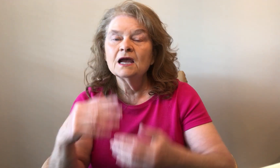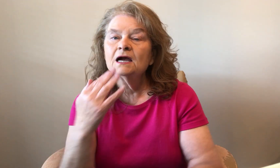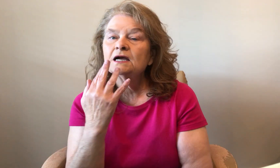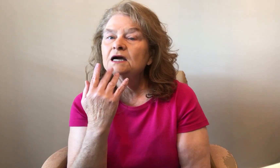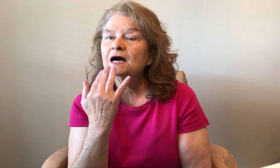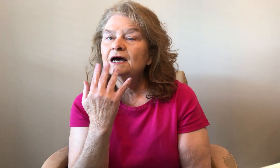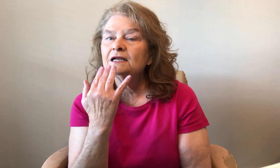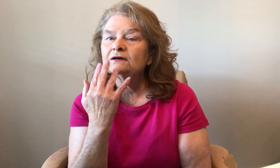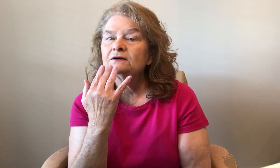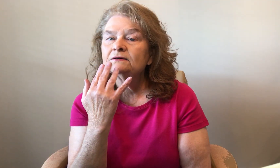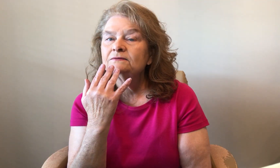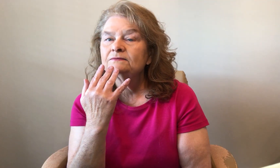Color.